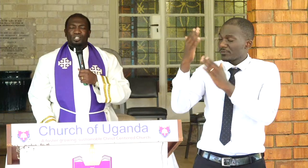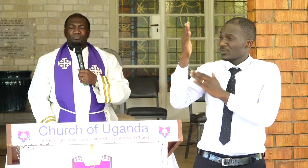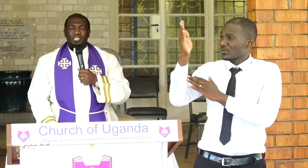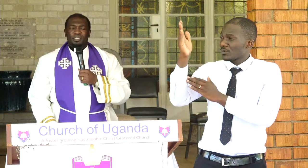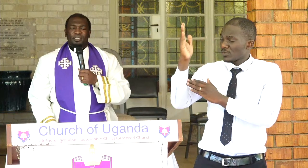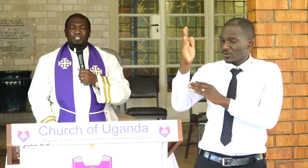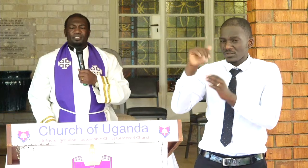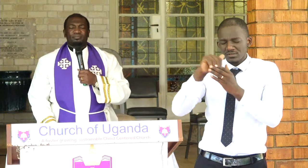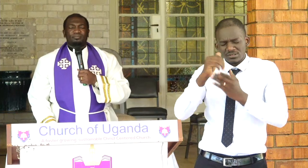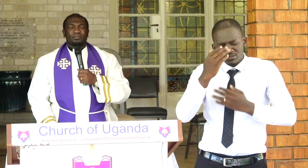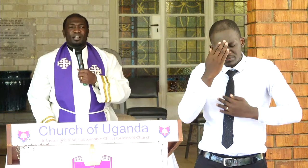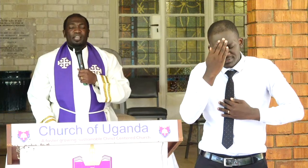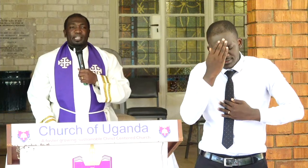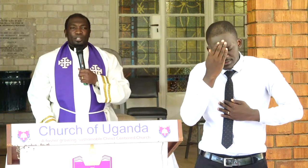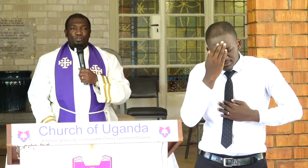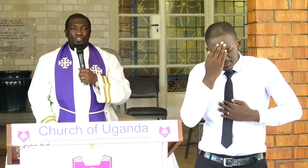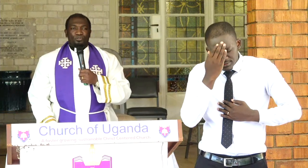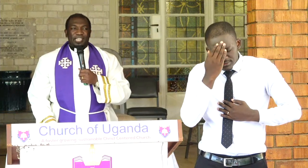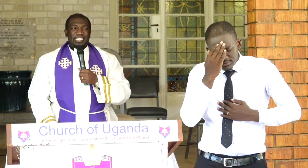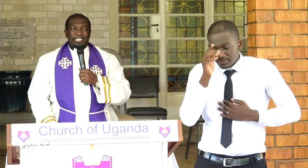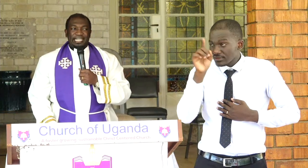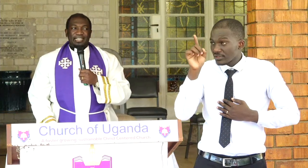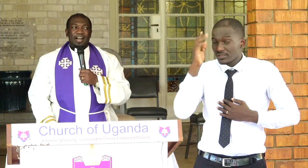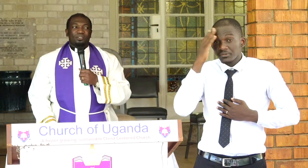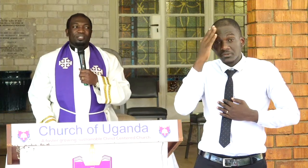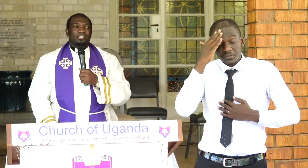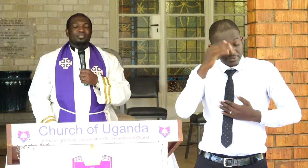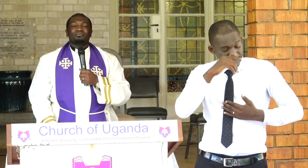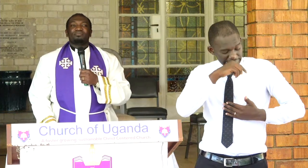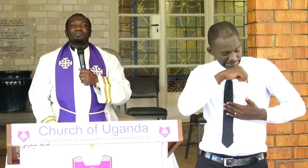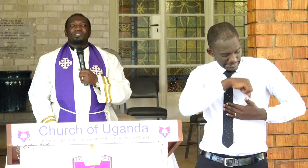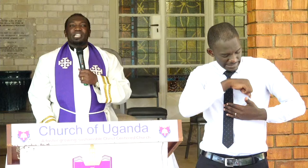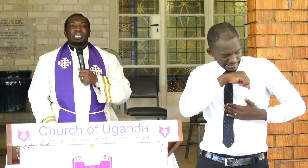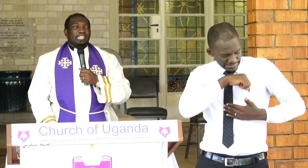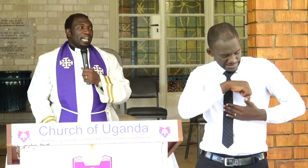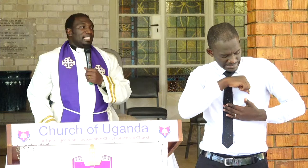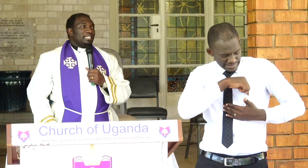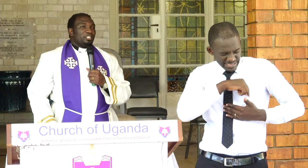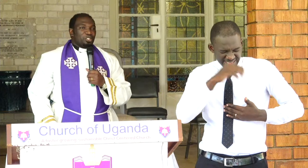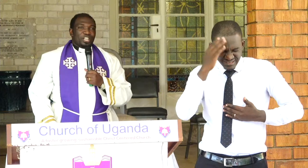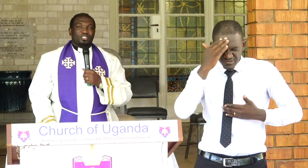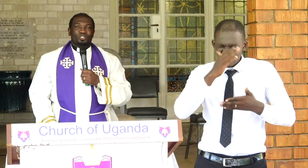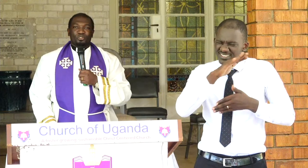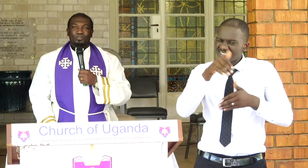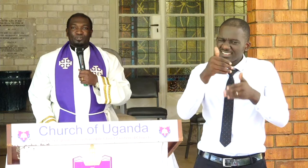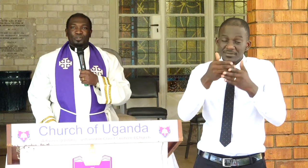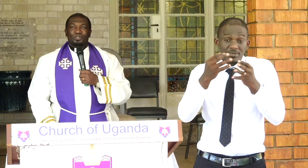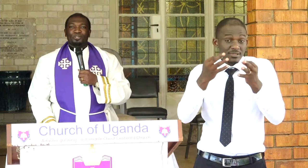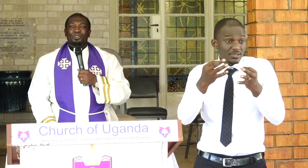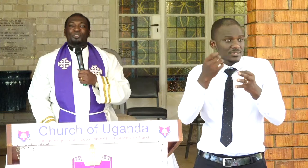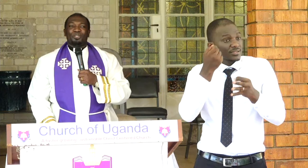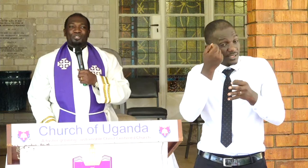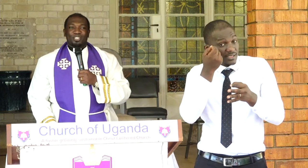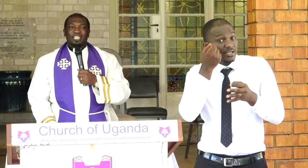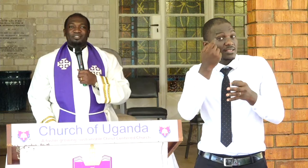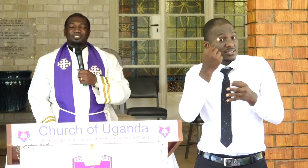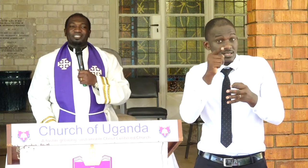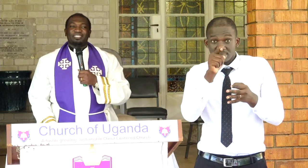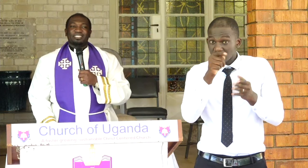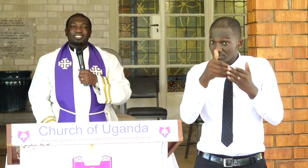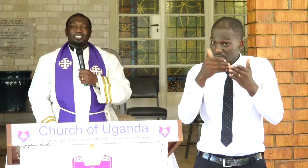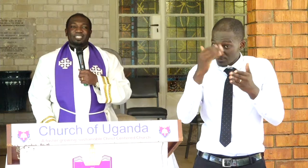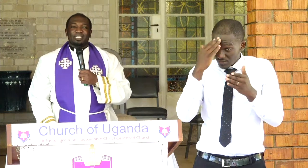in humility. He knows you inside out. He understands you before you know